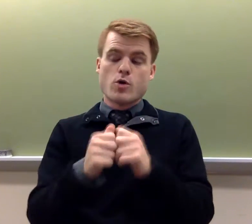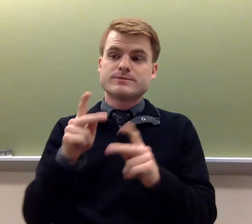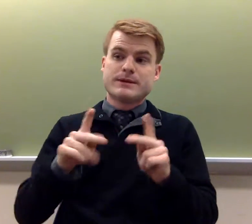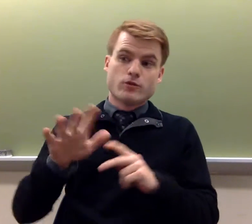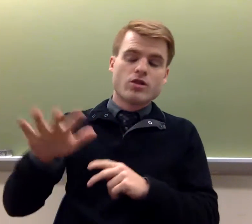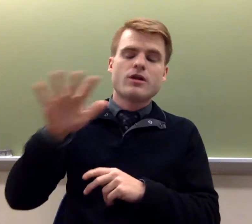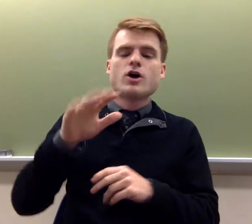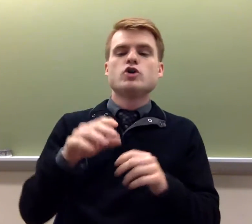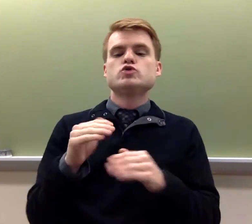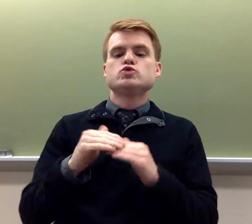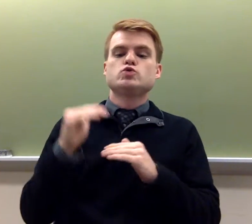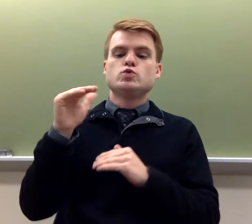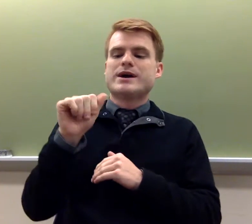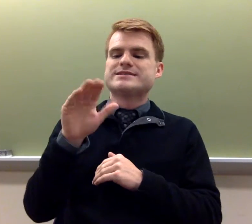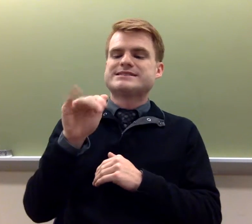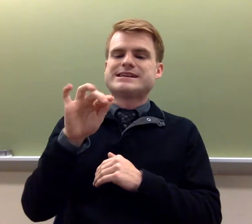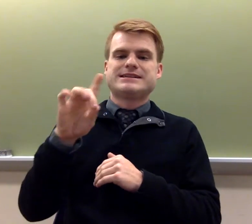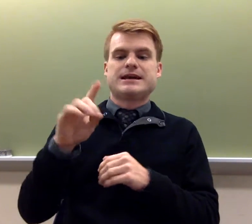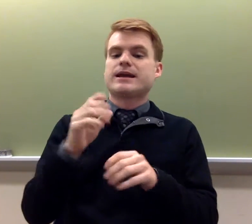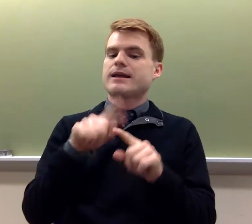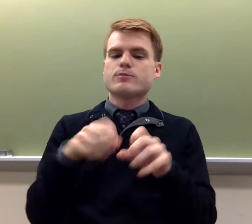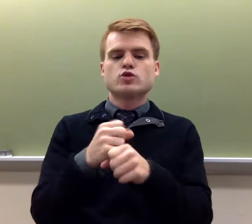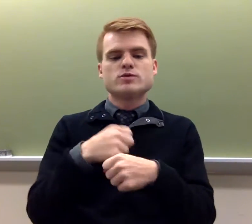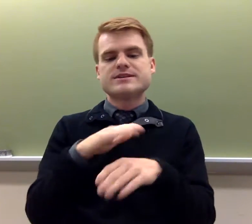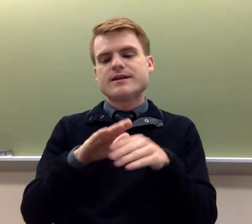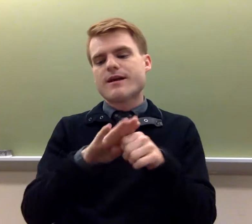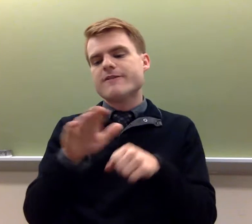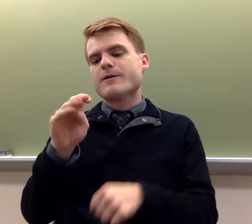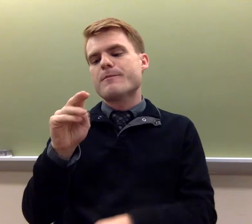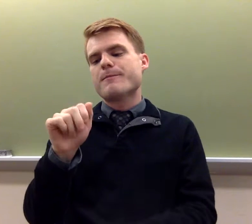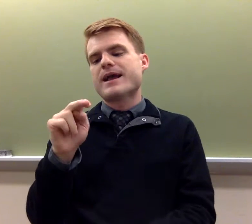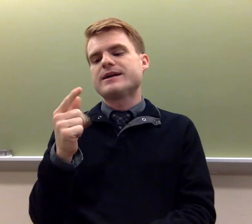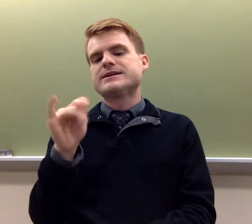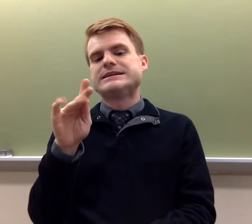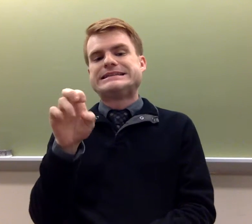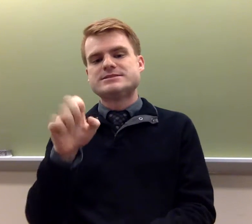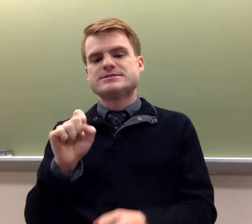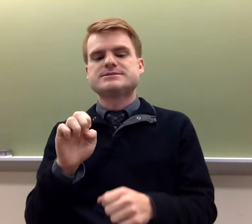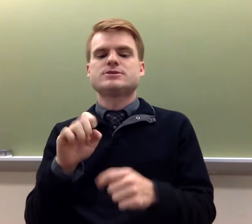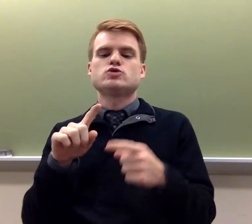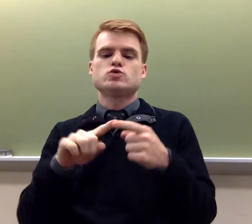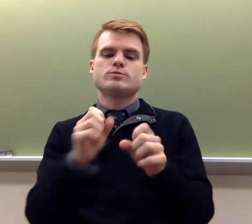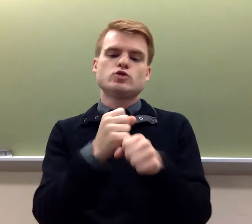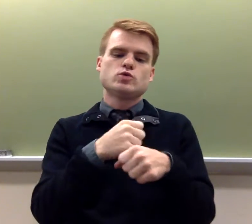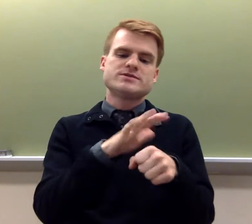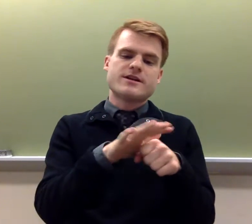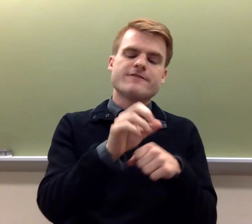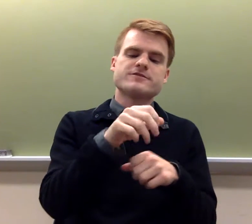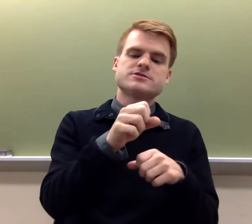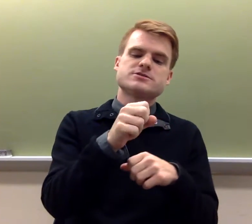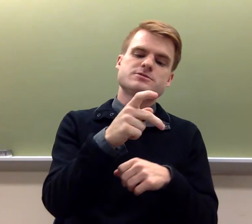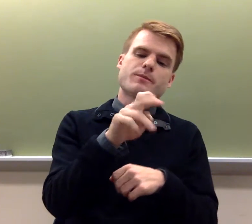manganese to even produce sperm and eggs that would be viable. Then you add to that what we said earlier in terms